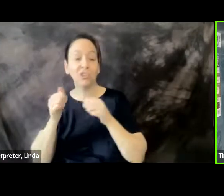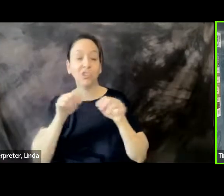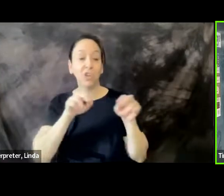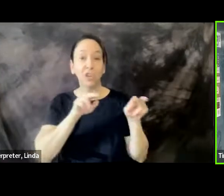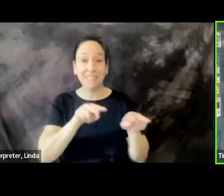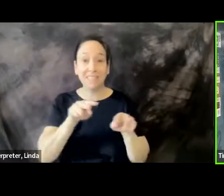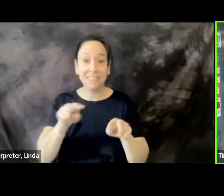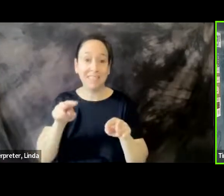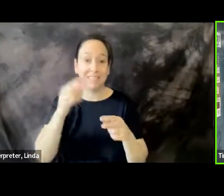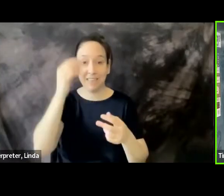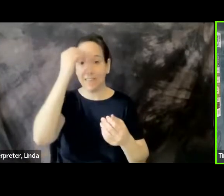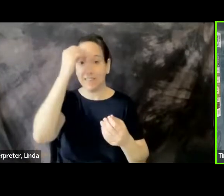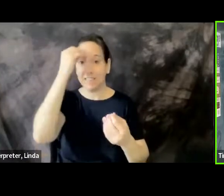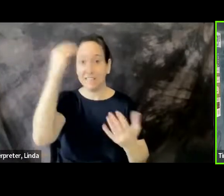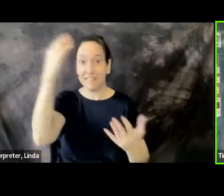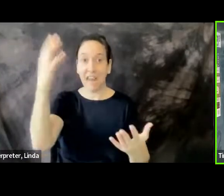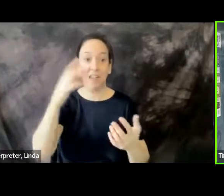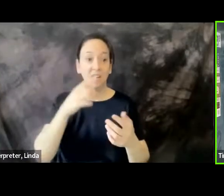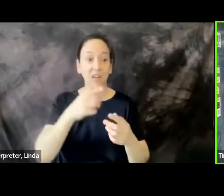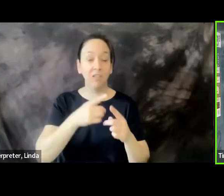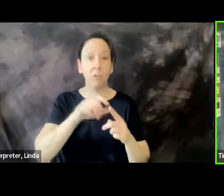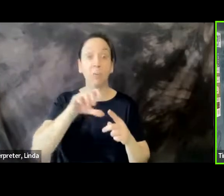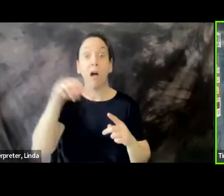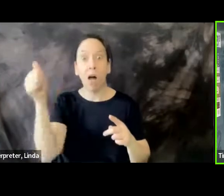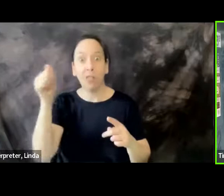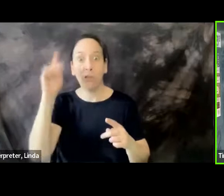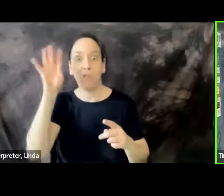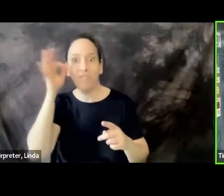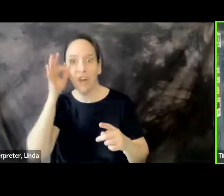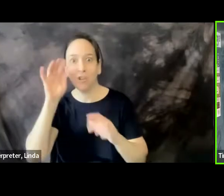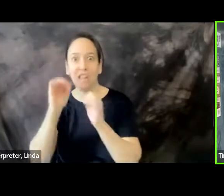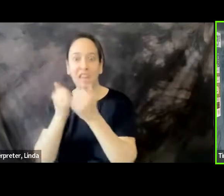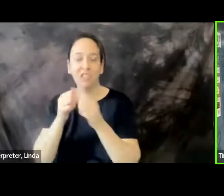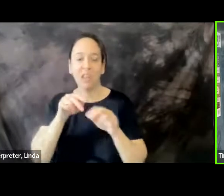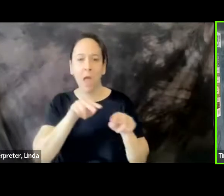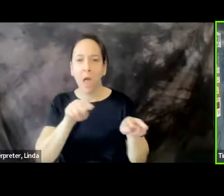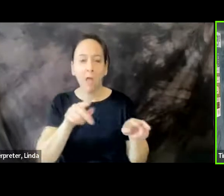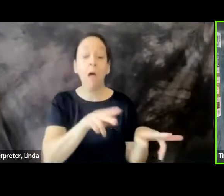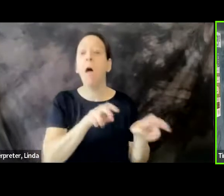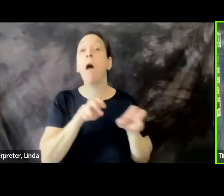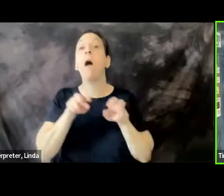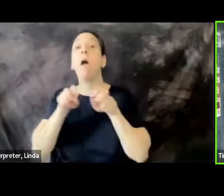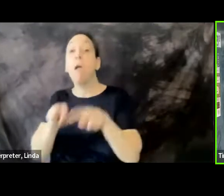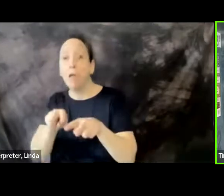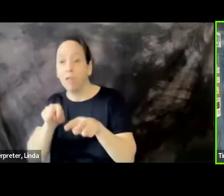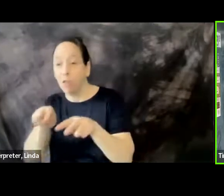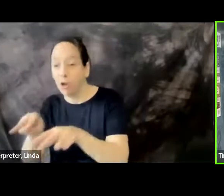other federal agencies to determine eligibility for particular programs.